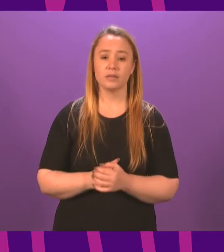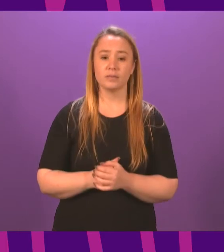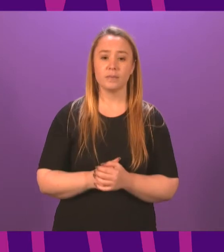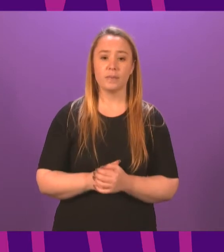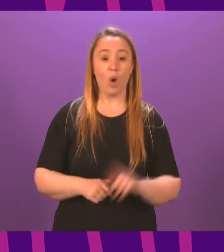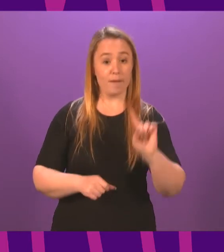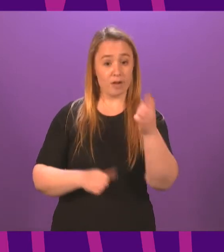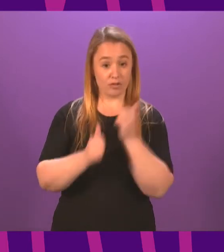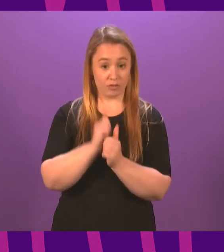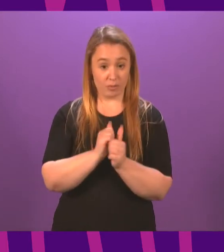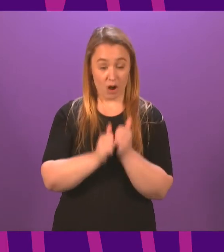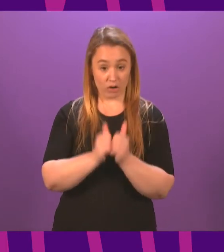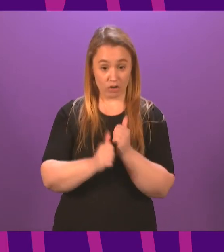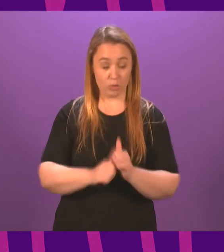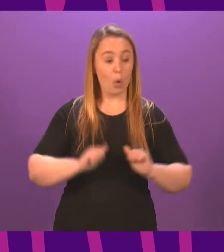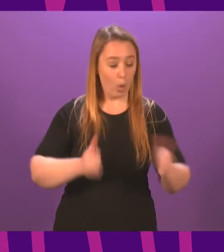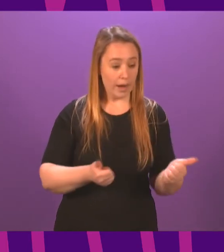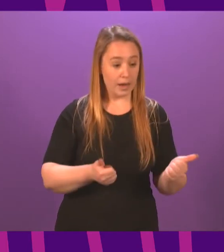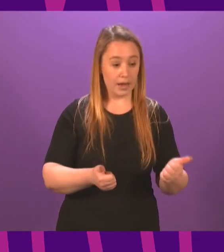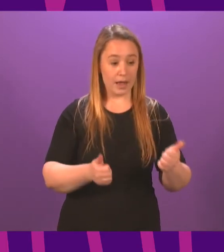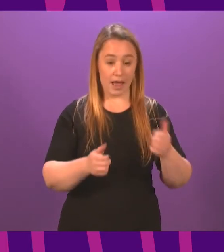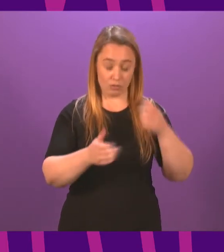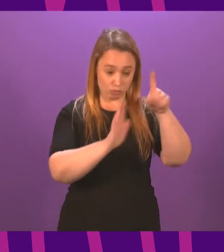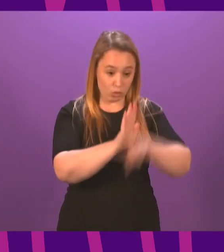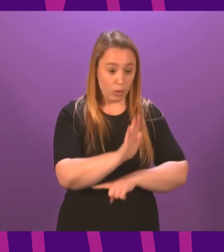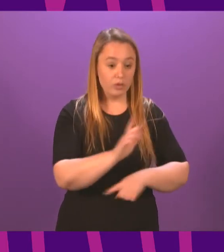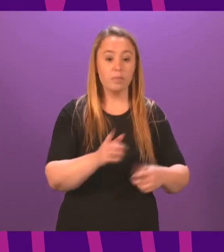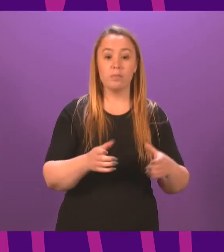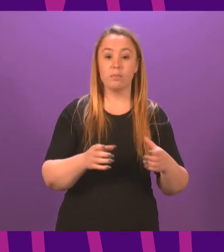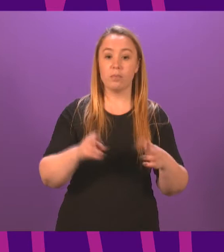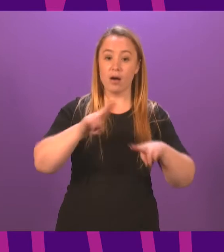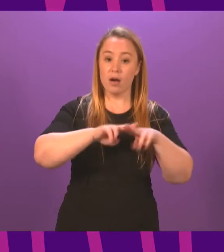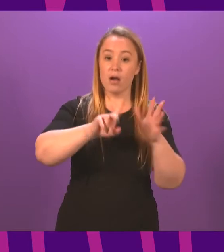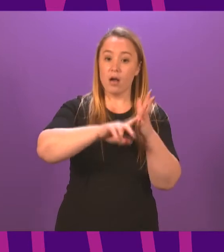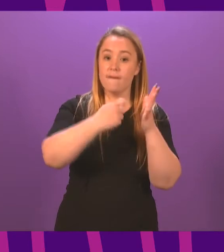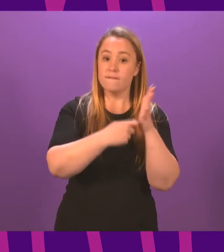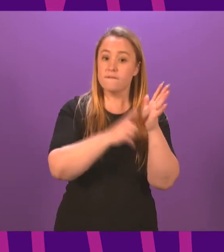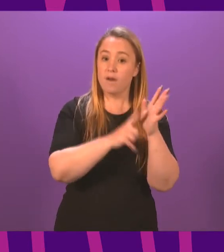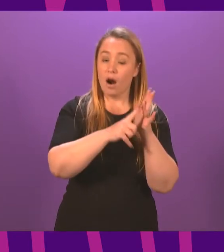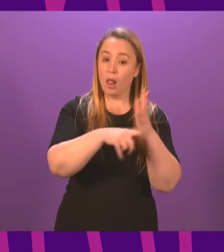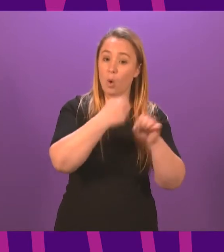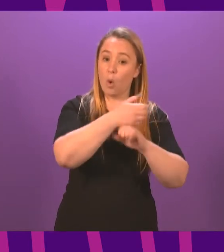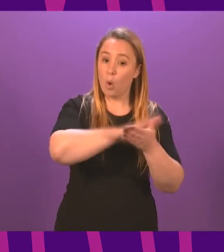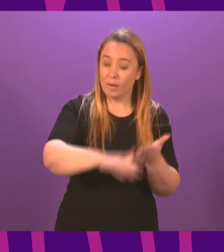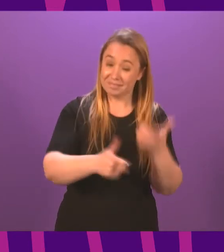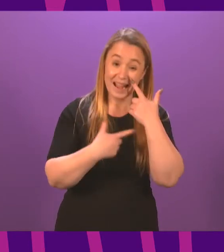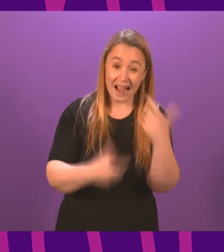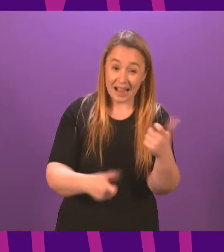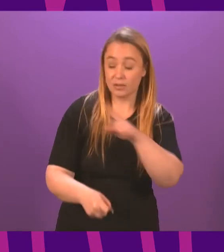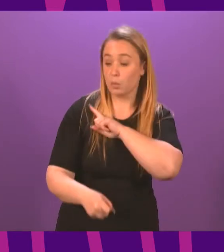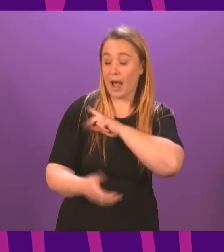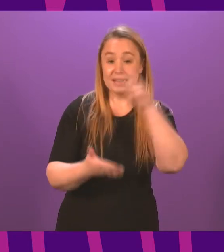March, but was unable to furlough his staff because he needed them to deal with cancellations. He told me,